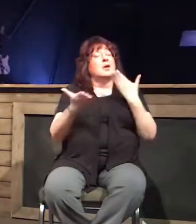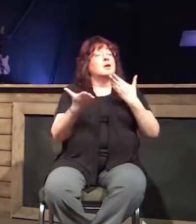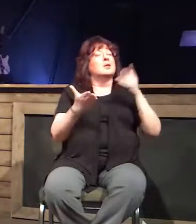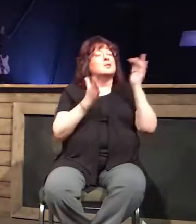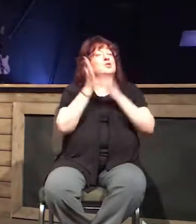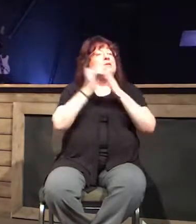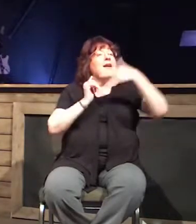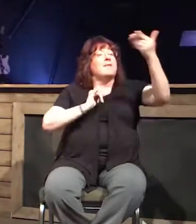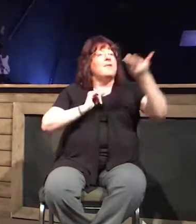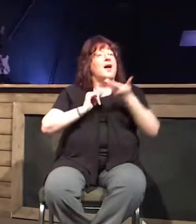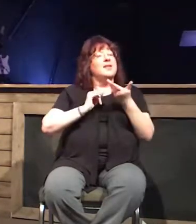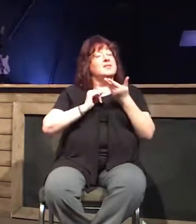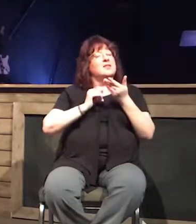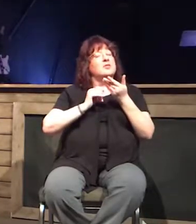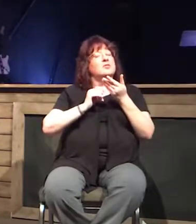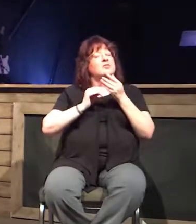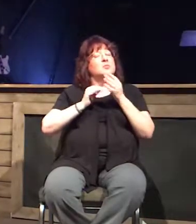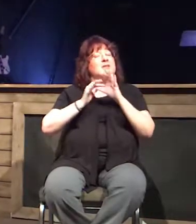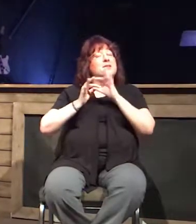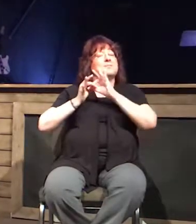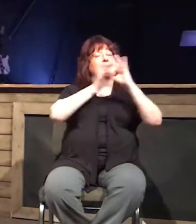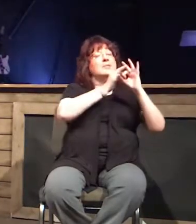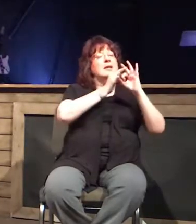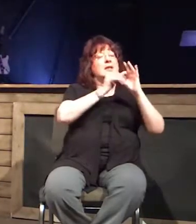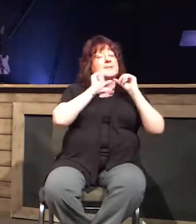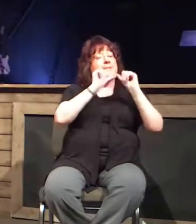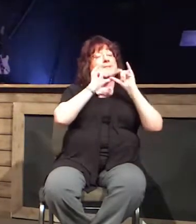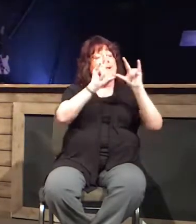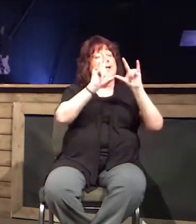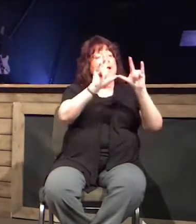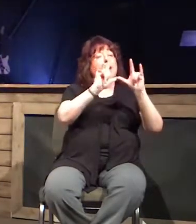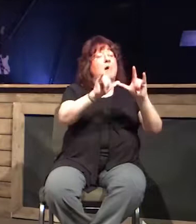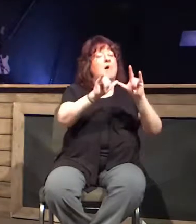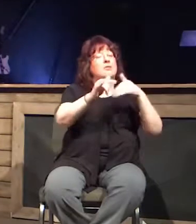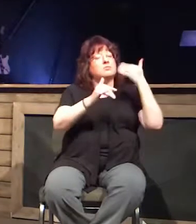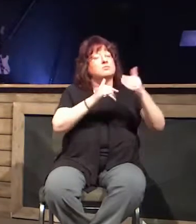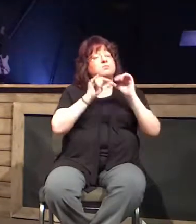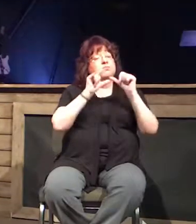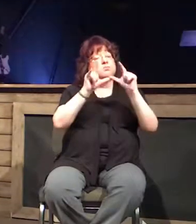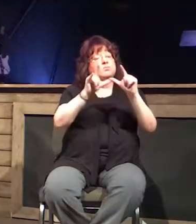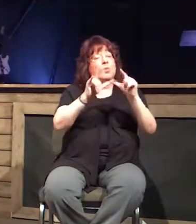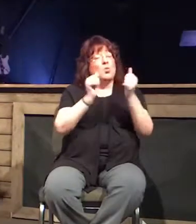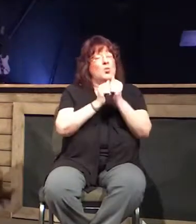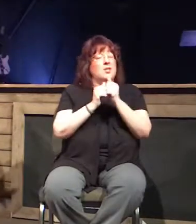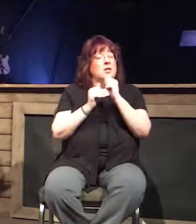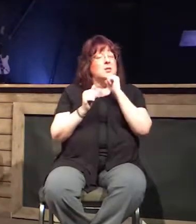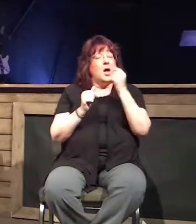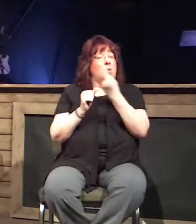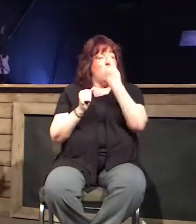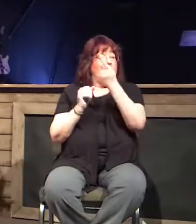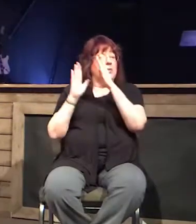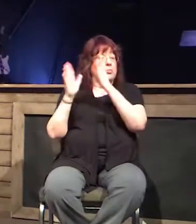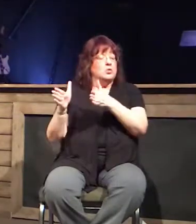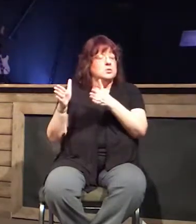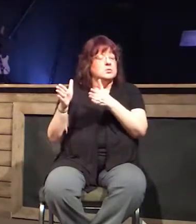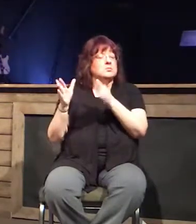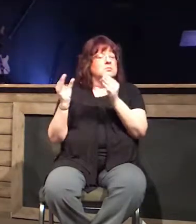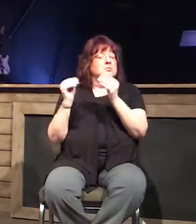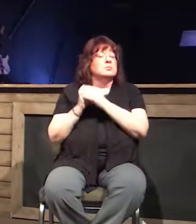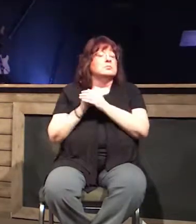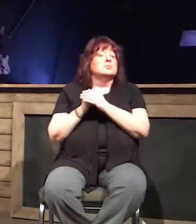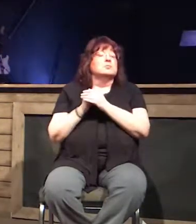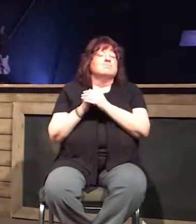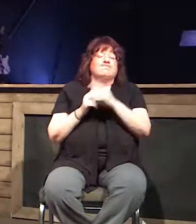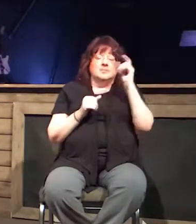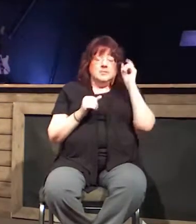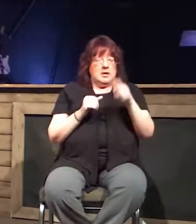Jesus invites us to be an extension of his consistent love over time through more than one person. Our